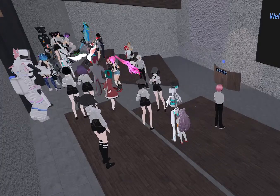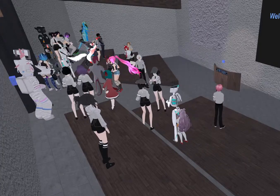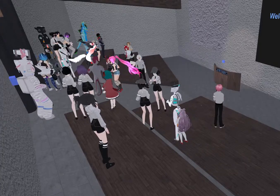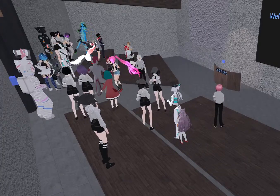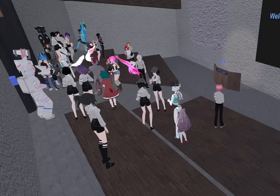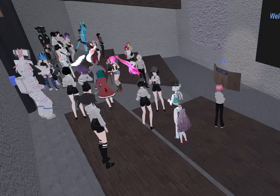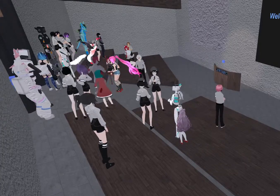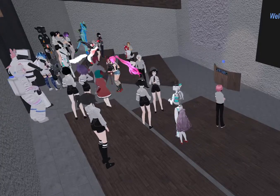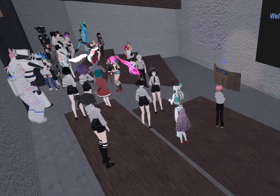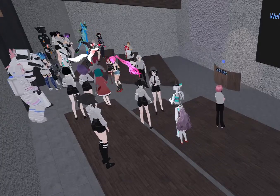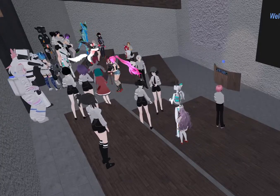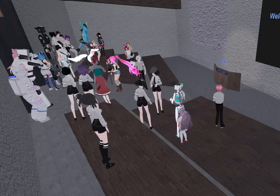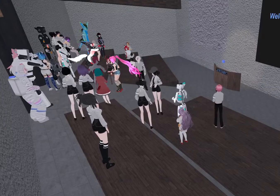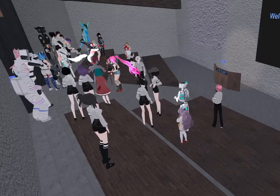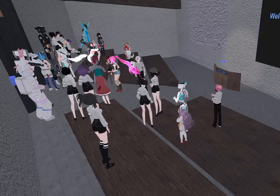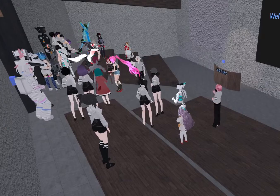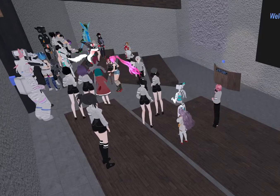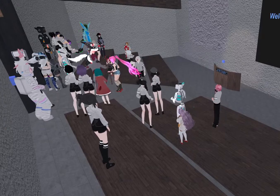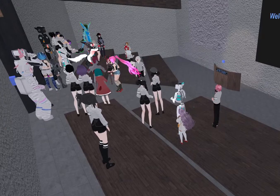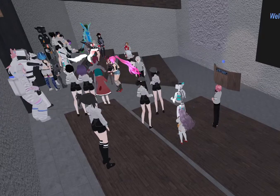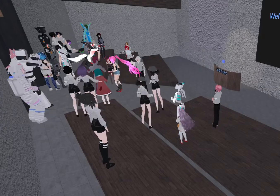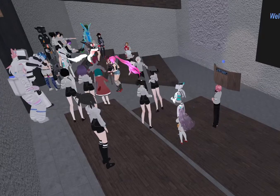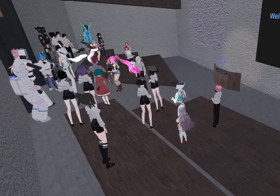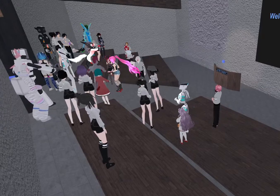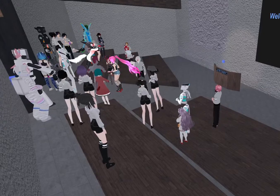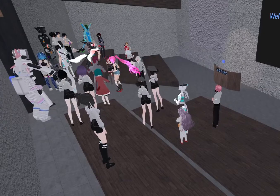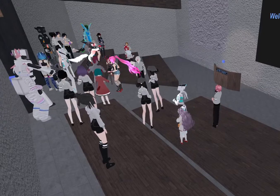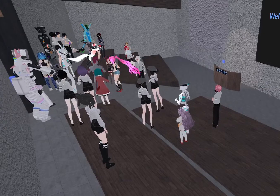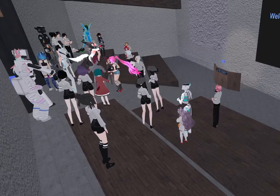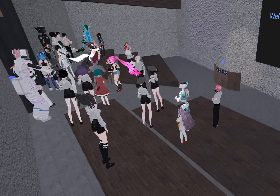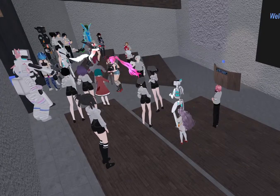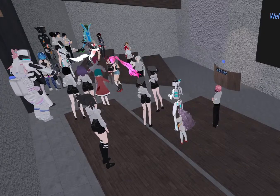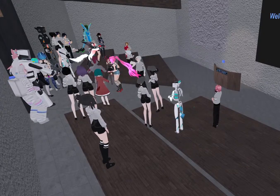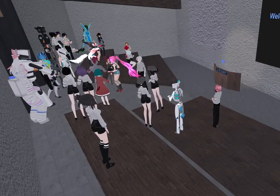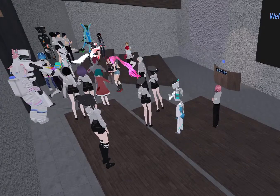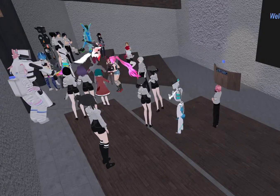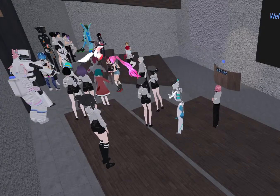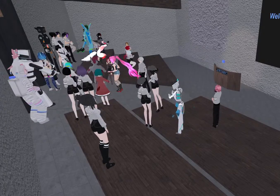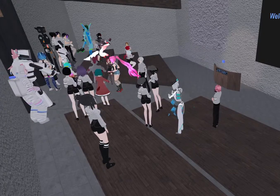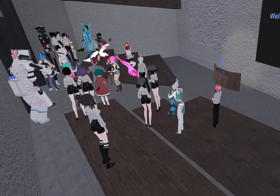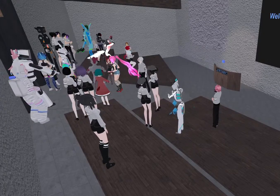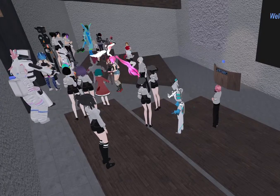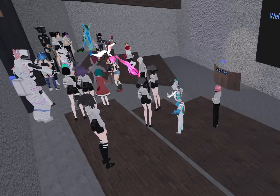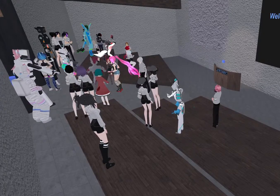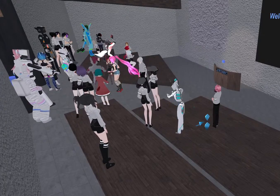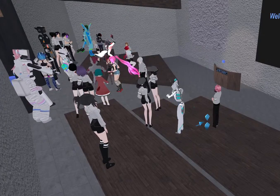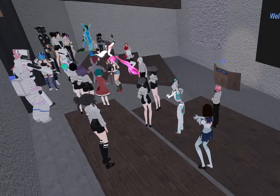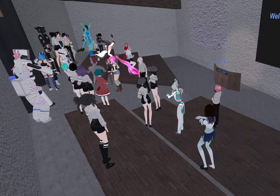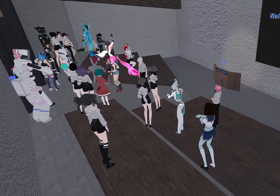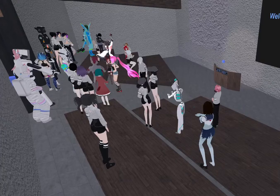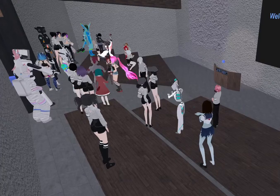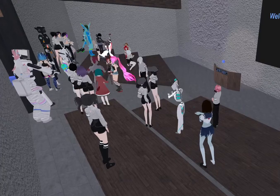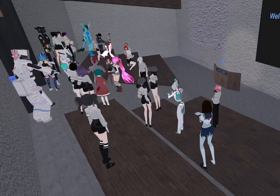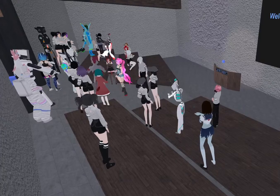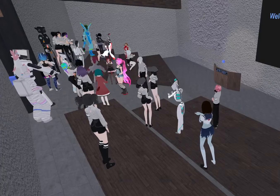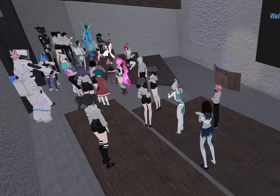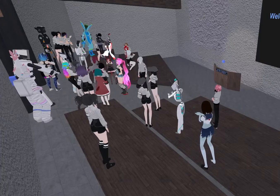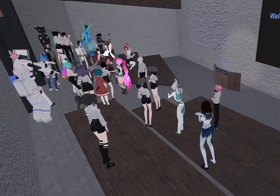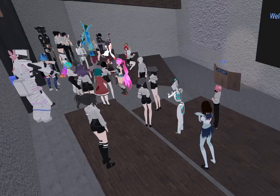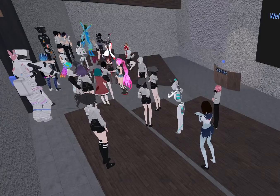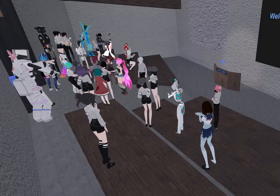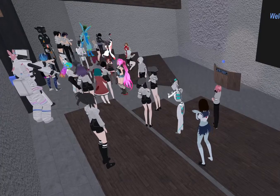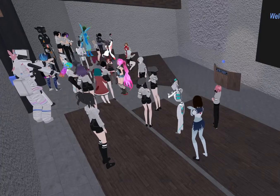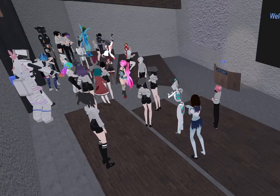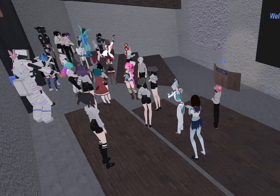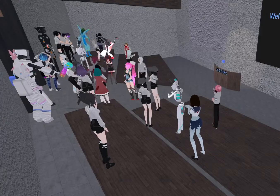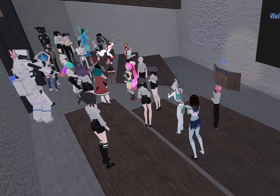put she slash they, and it just won't allow me to have If you it. look at It won't notice, allow mine it? has it. You just